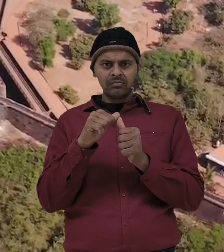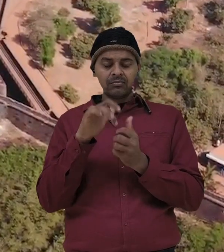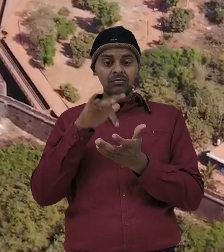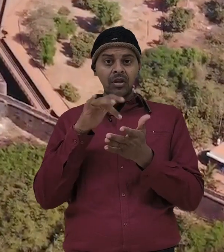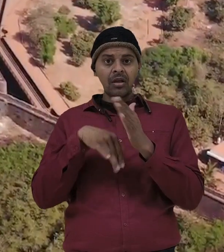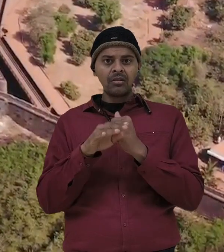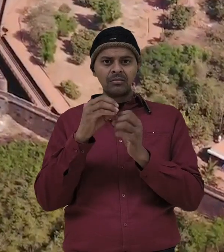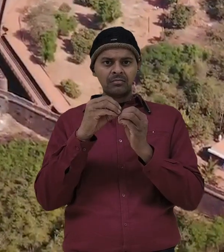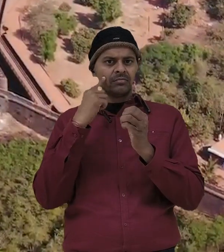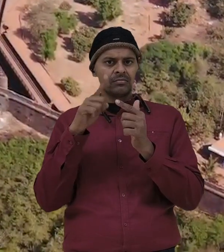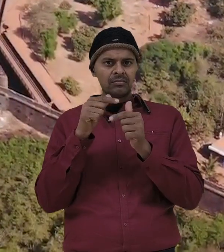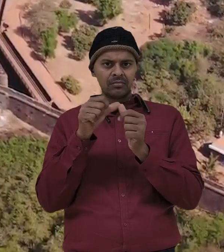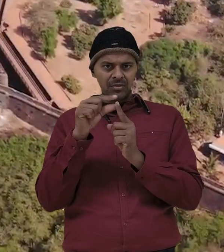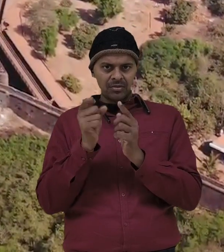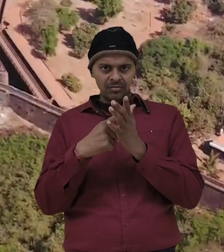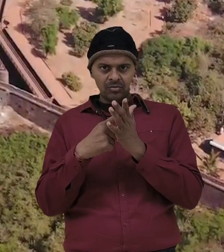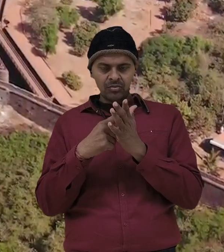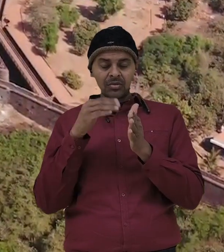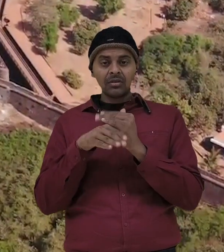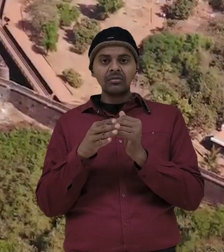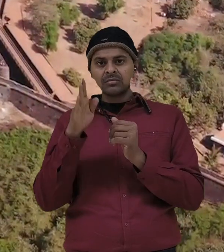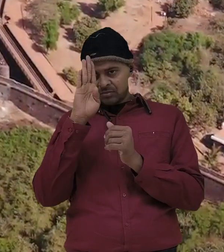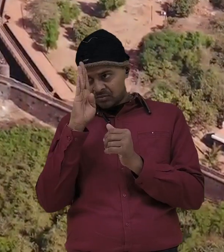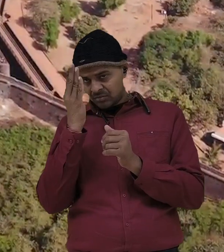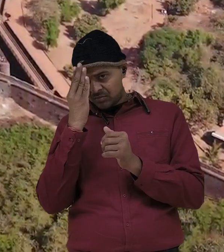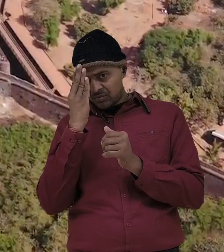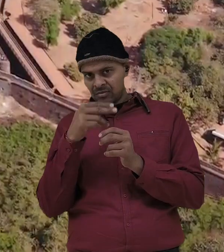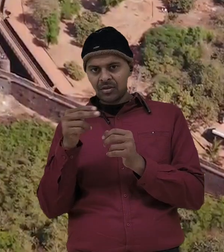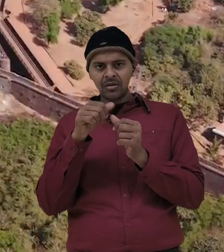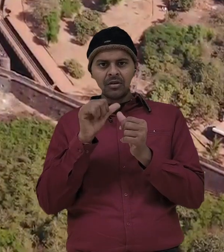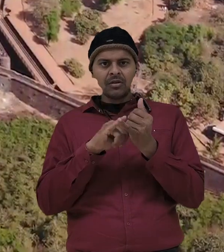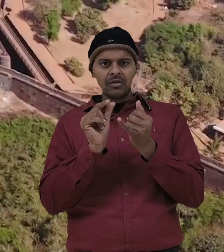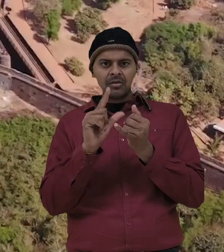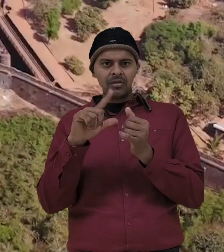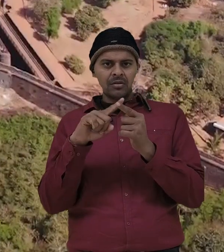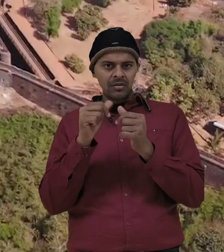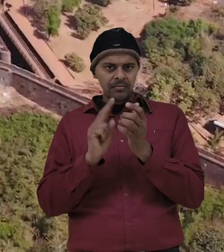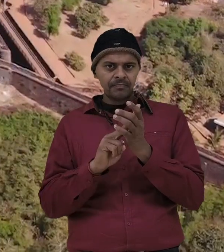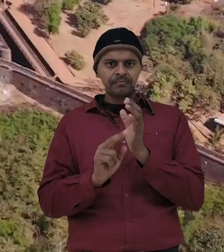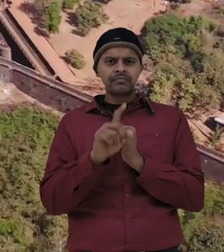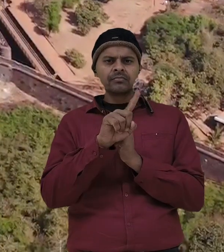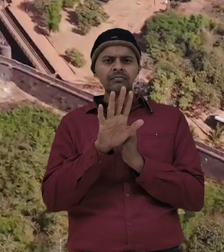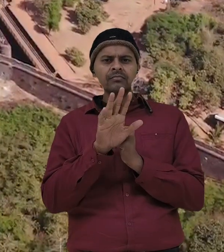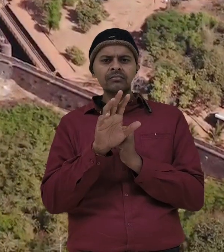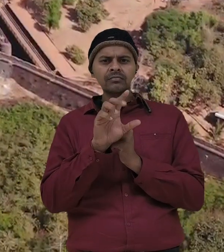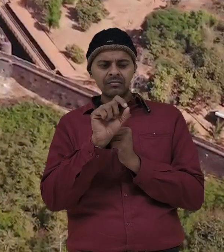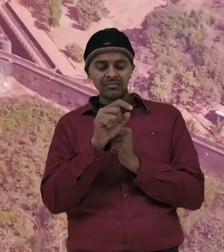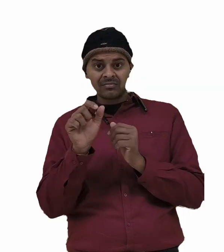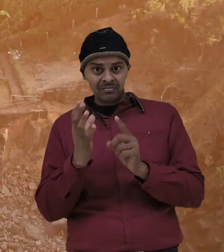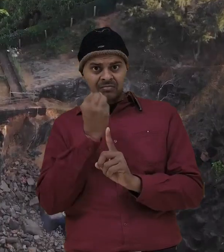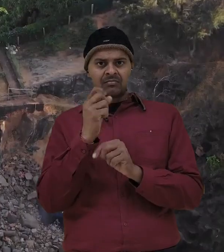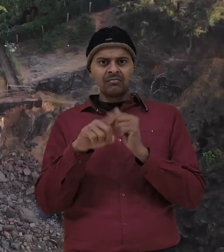harbors and navigable rivers by driving away the force of Ismail Adil Shah 1510